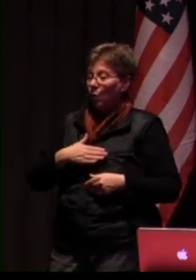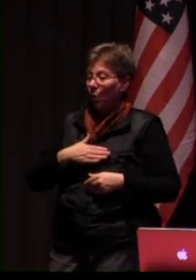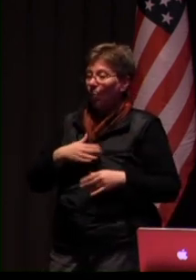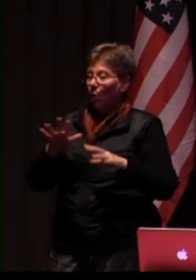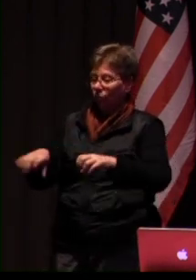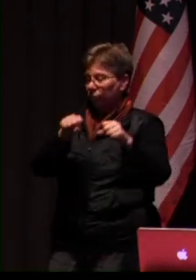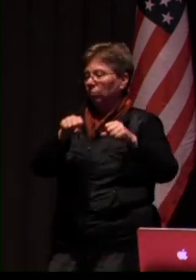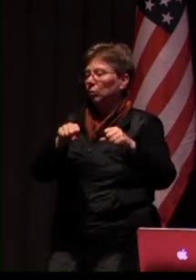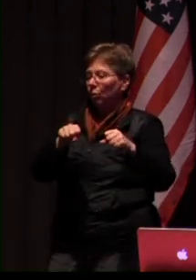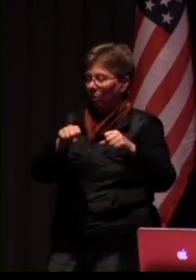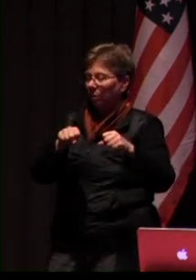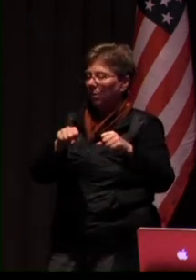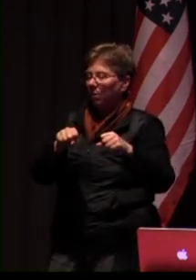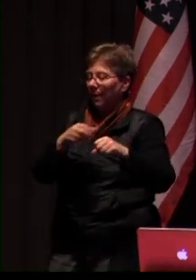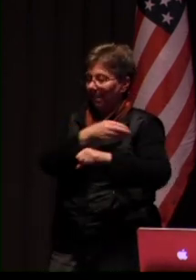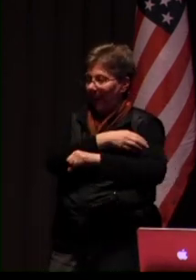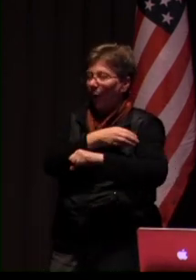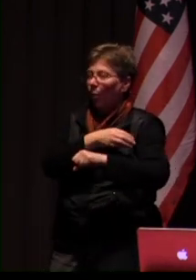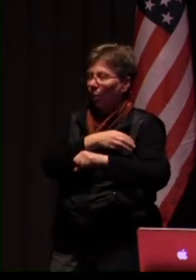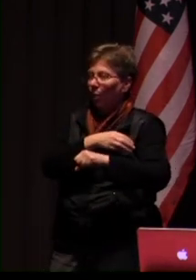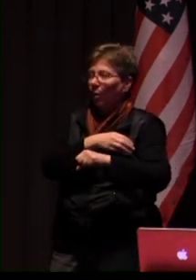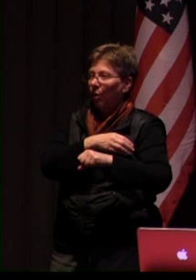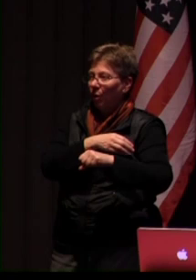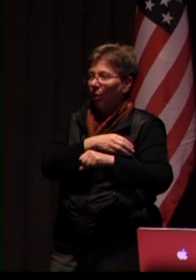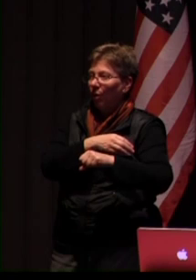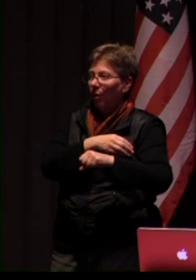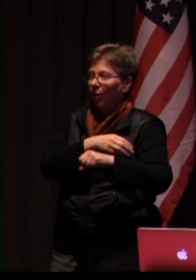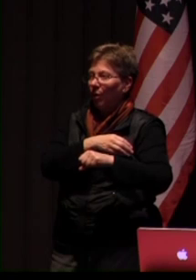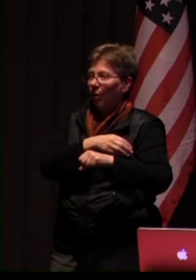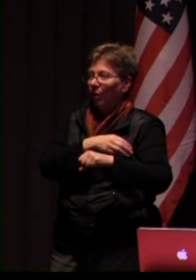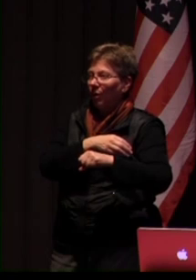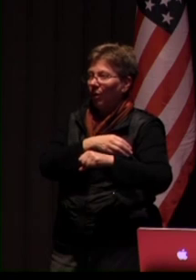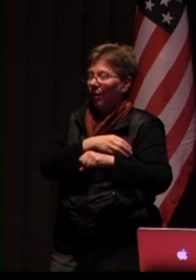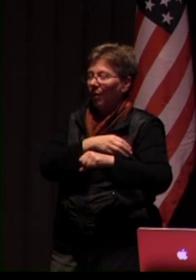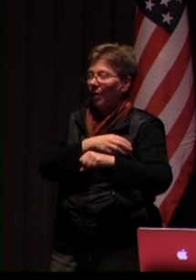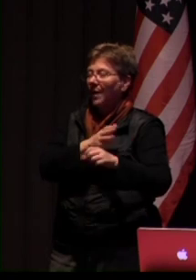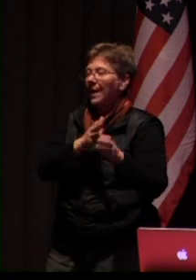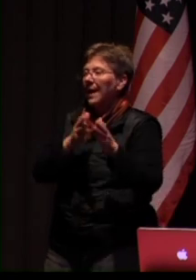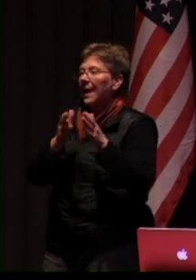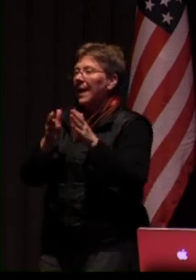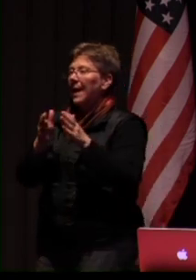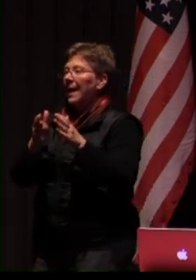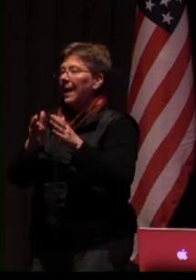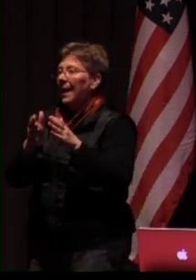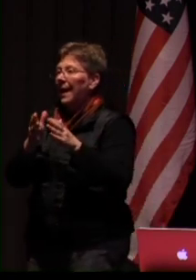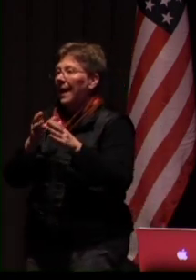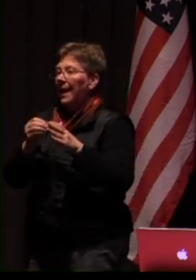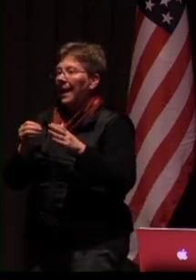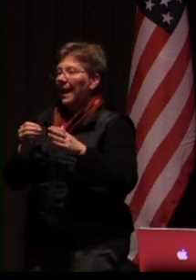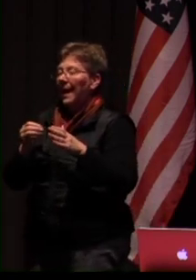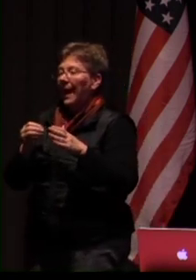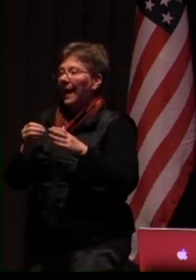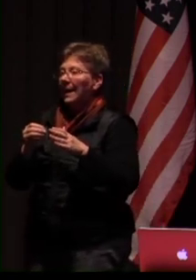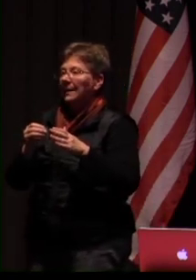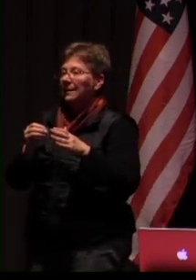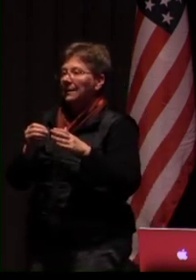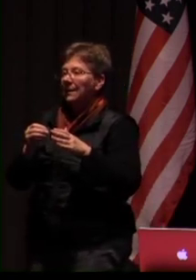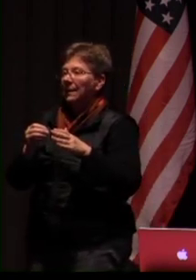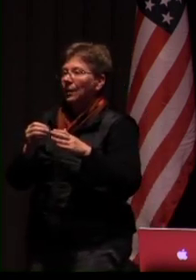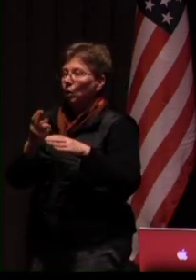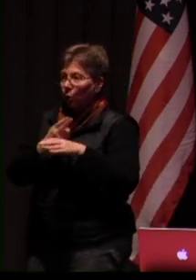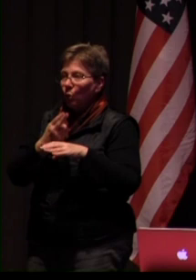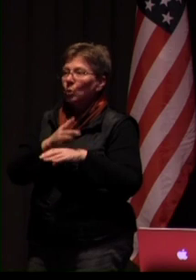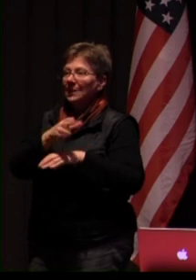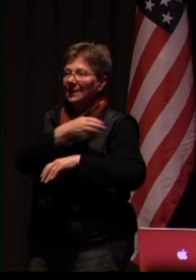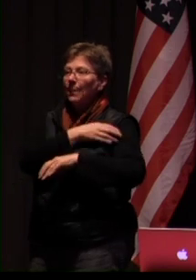the revolution, like a technique, an earthquake, just channel it, and project it all over Europe,